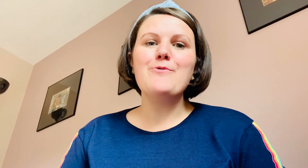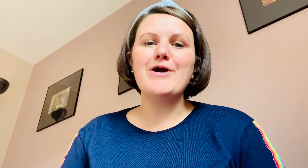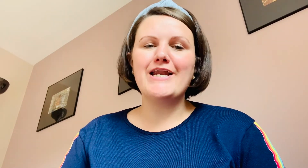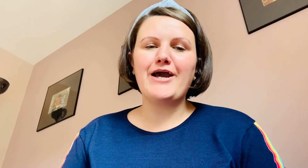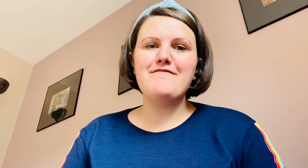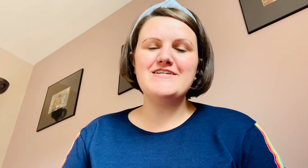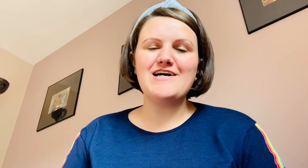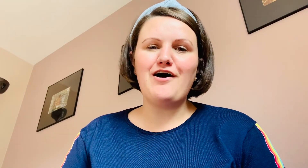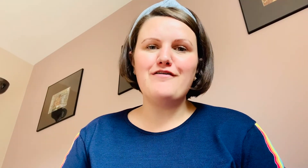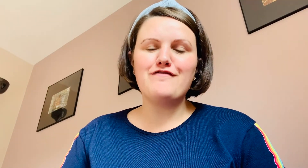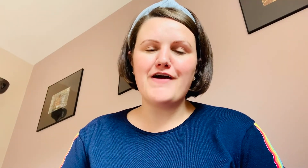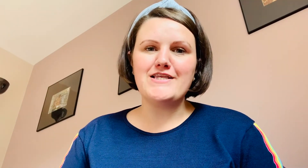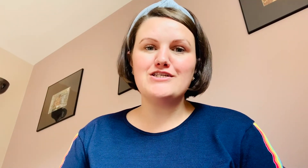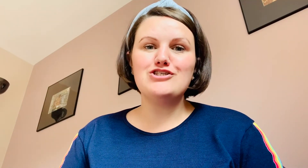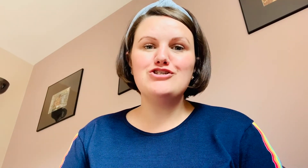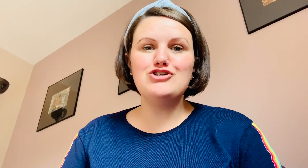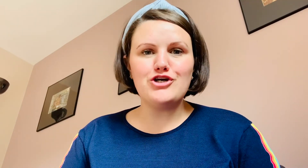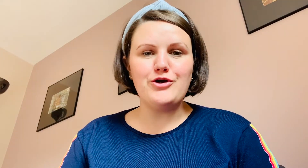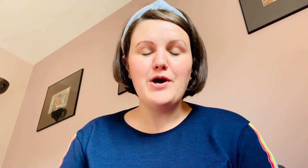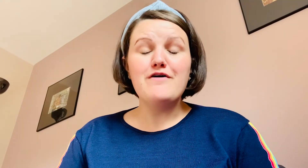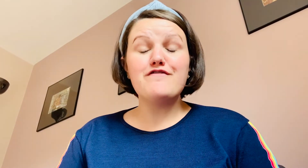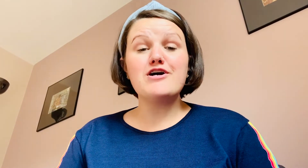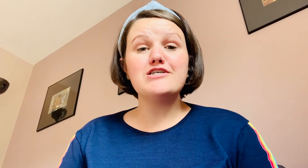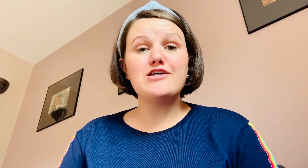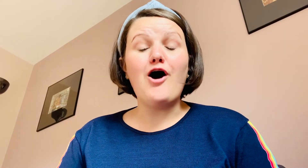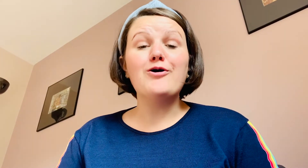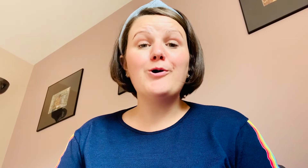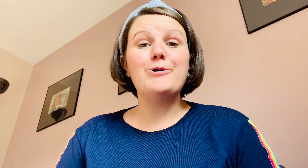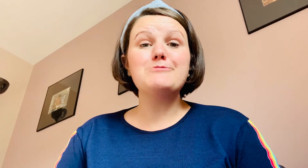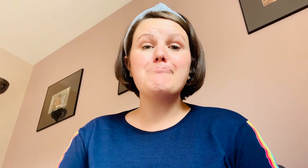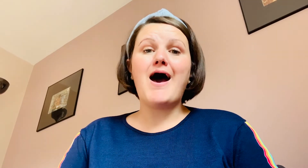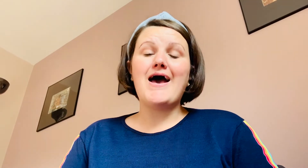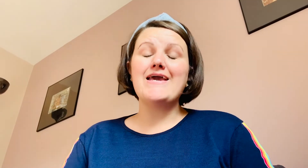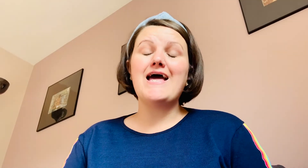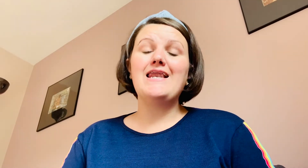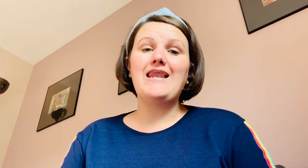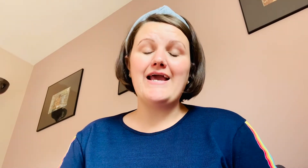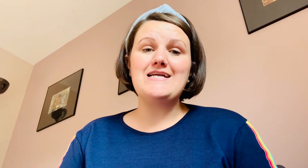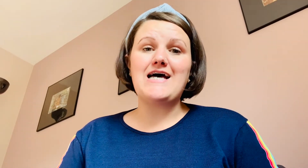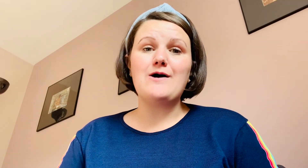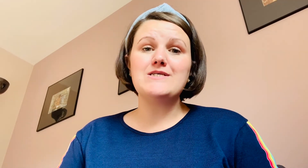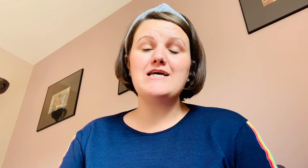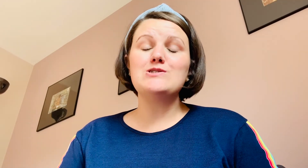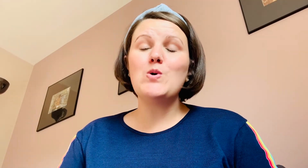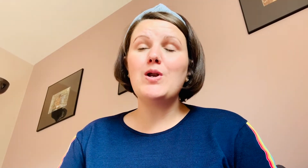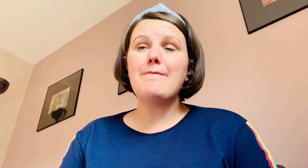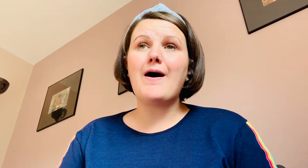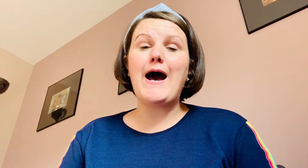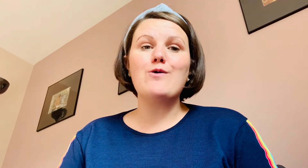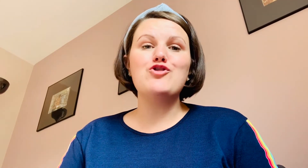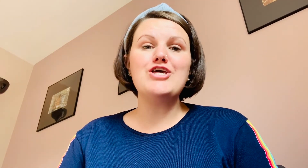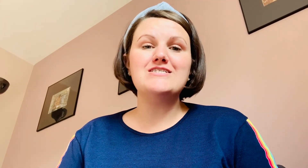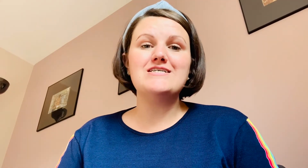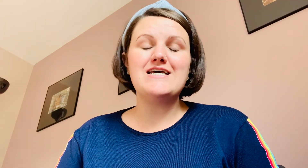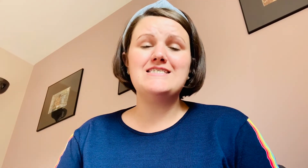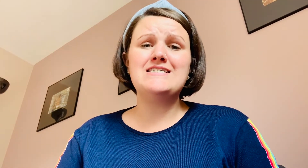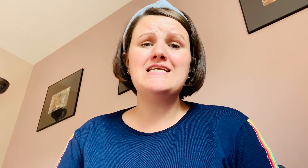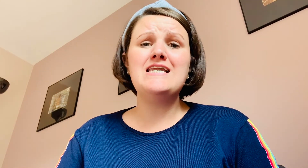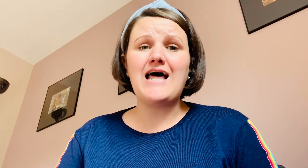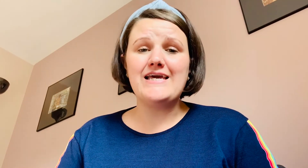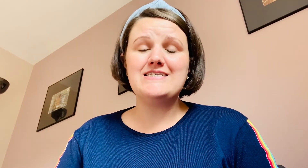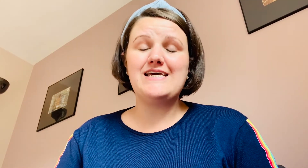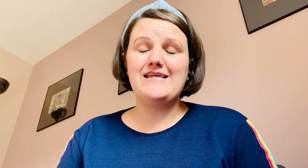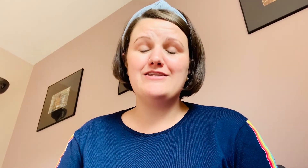time we're going to go and visit our friend Stu for a song called My Lighthouse, and it's all about how Jesus is